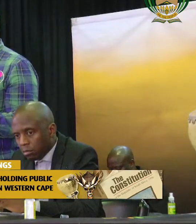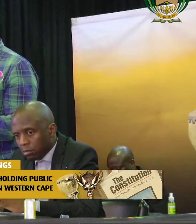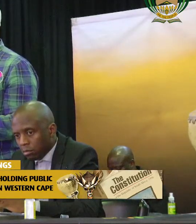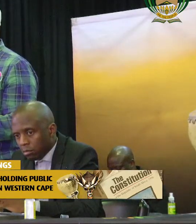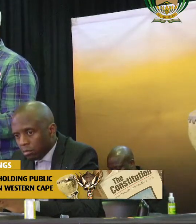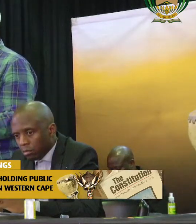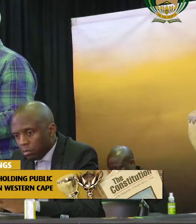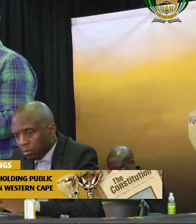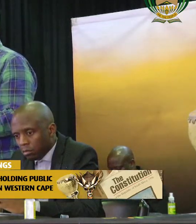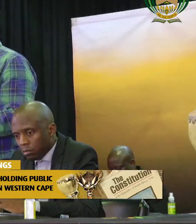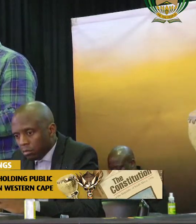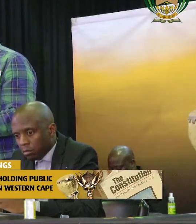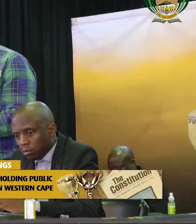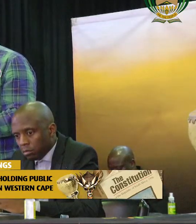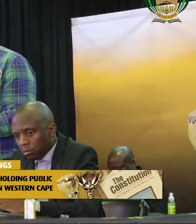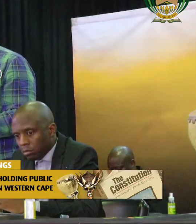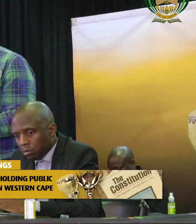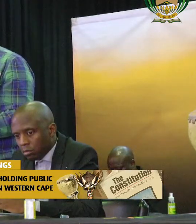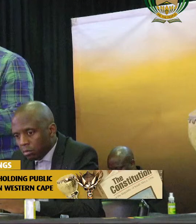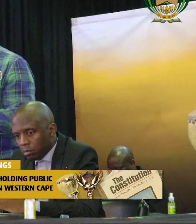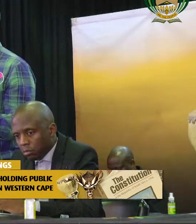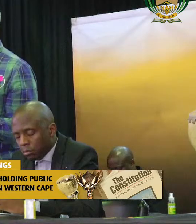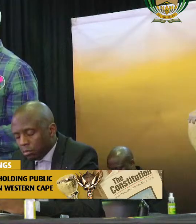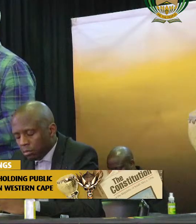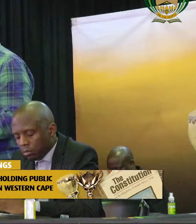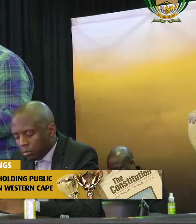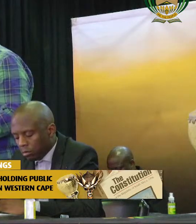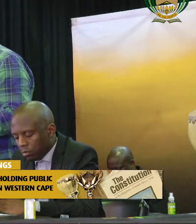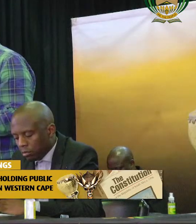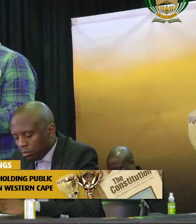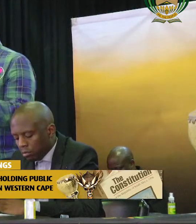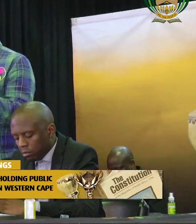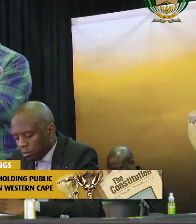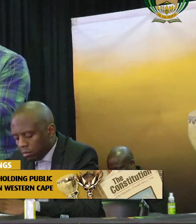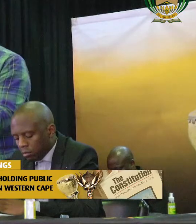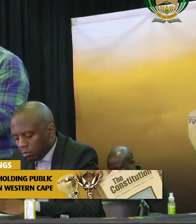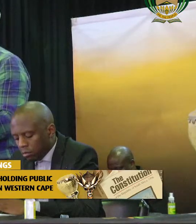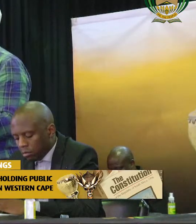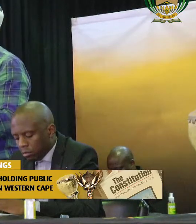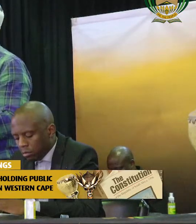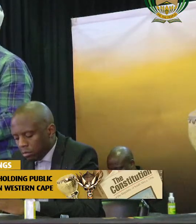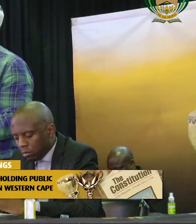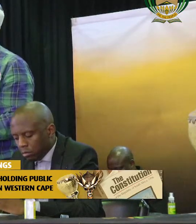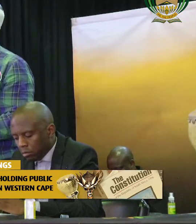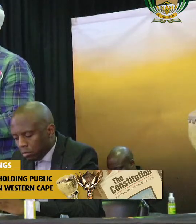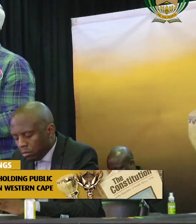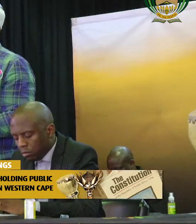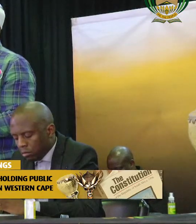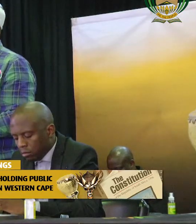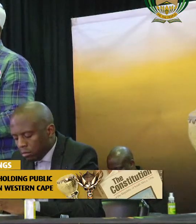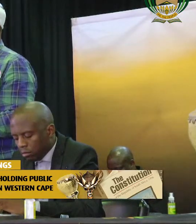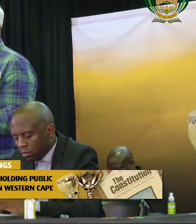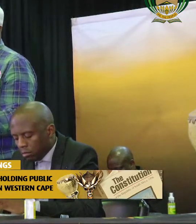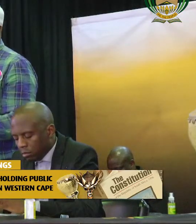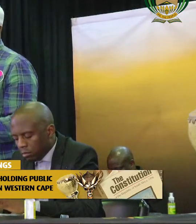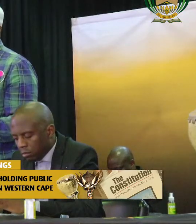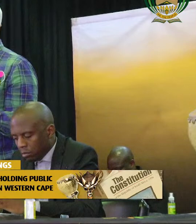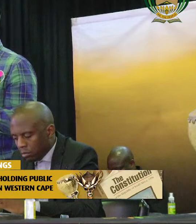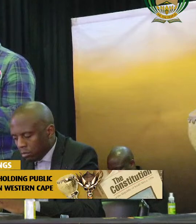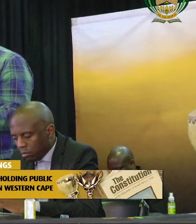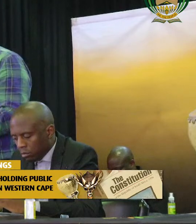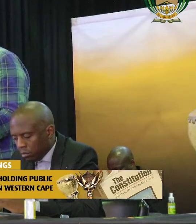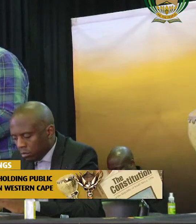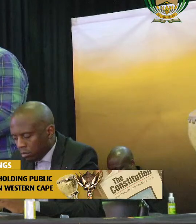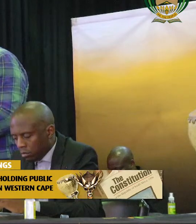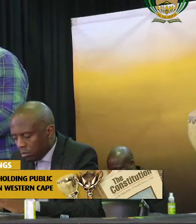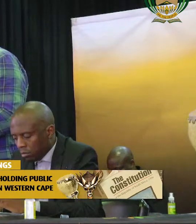there was some miscommunication that there will be catering on this one. We communicated to you that, and I wish to tell you that there